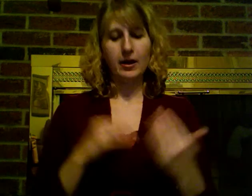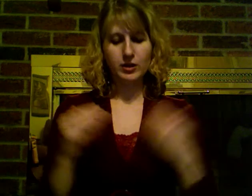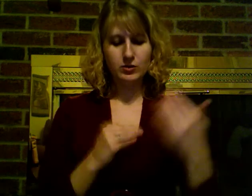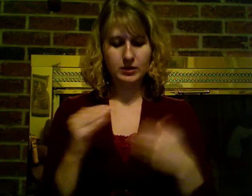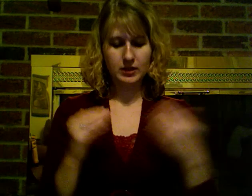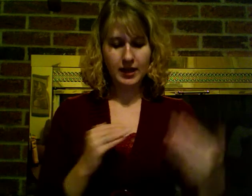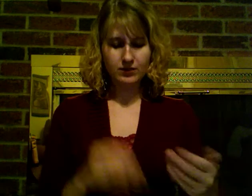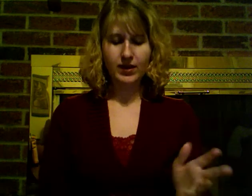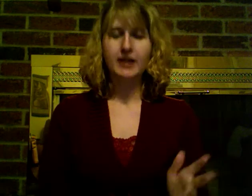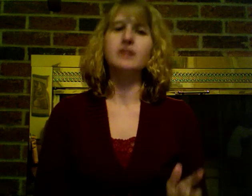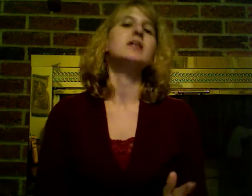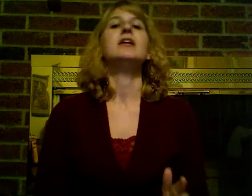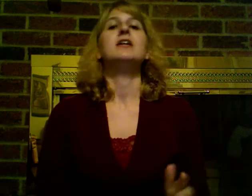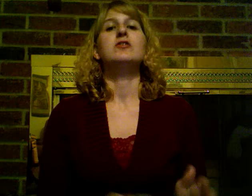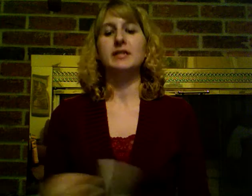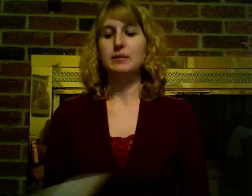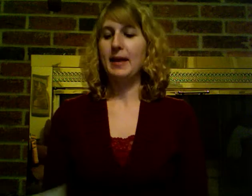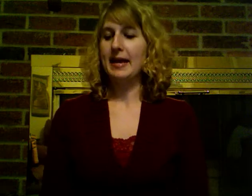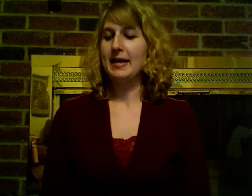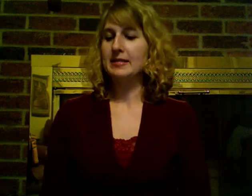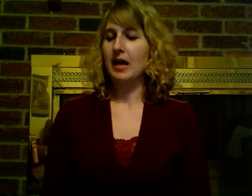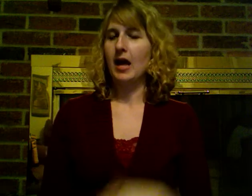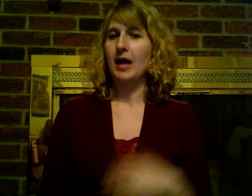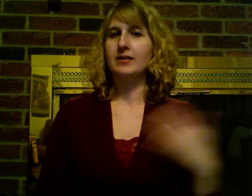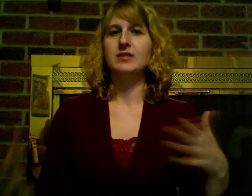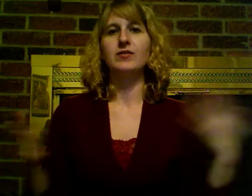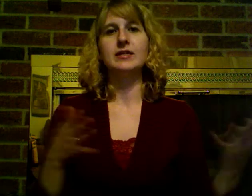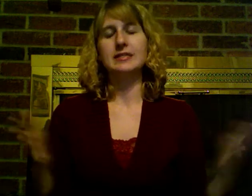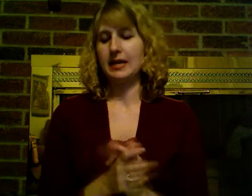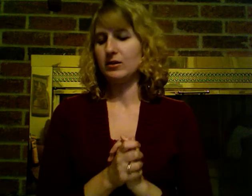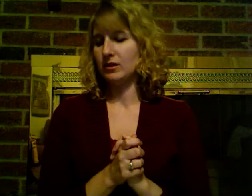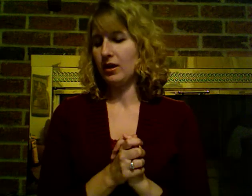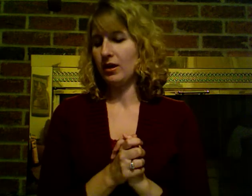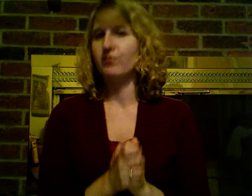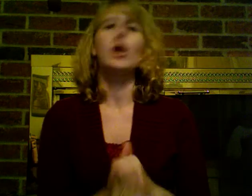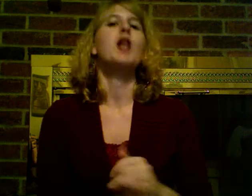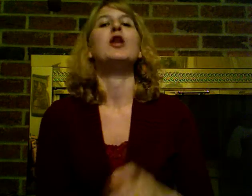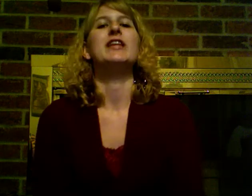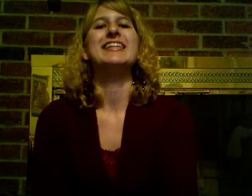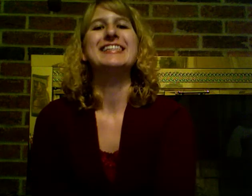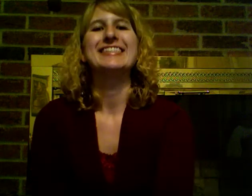you can use the classifiers to expand on the different styles of clothing.